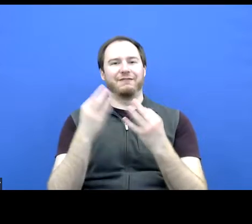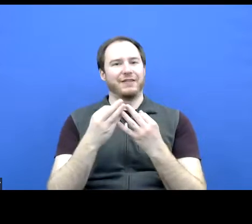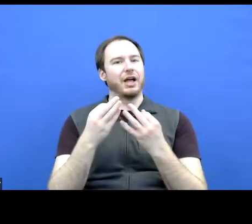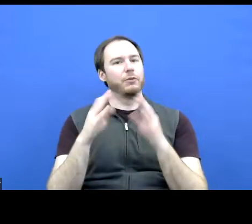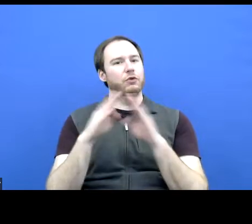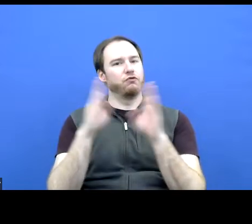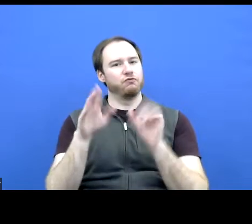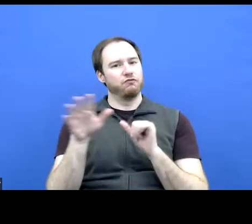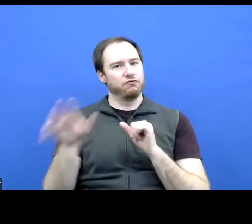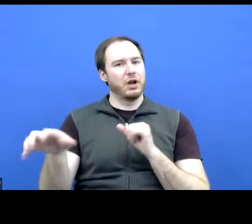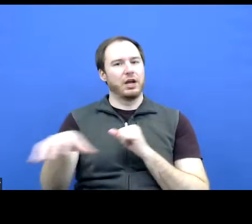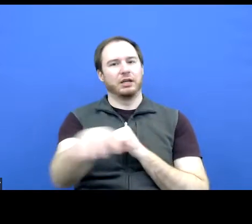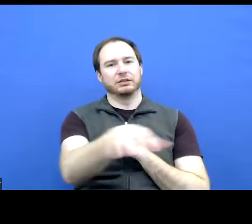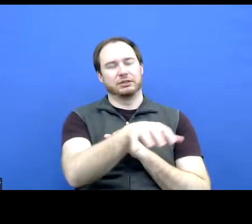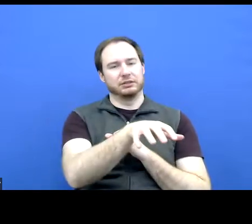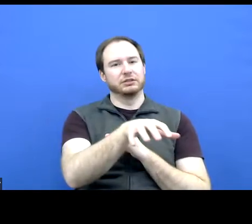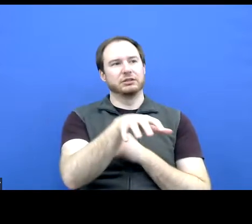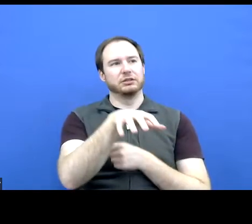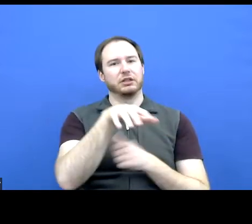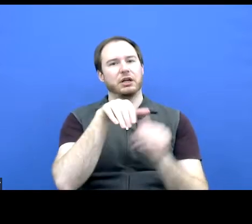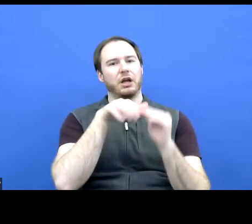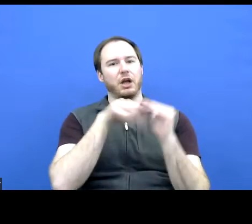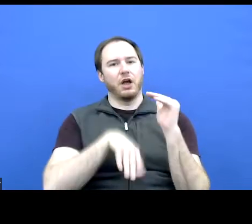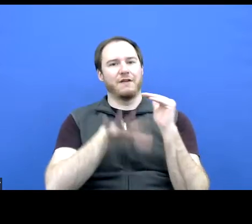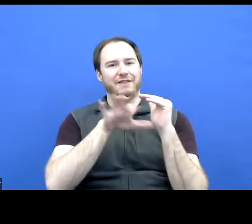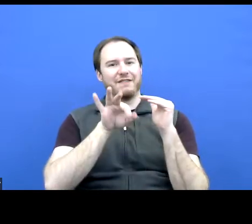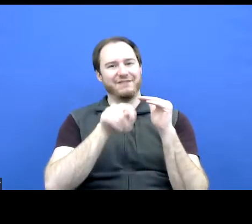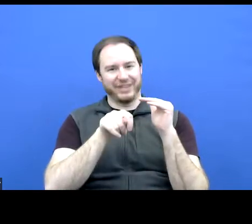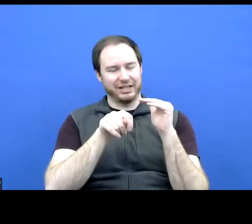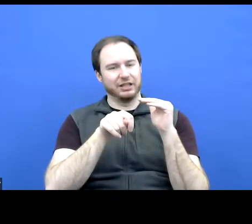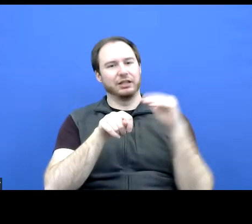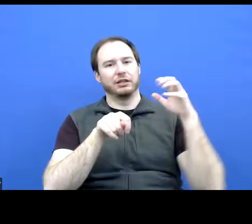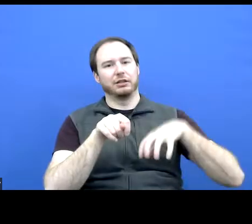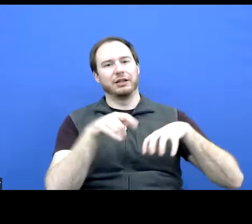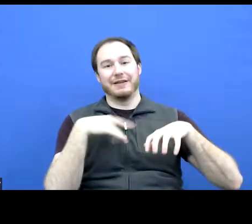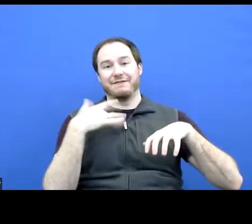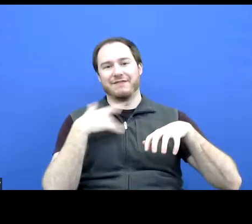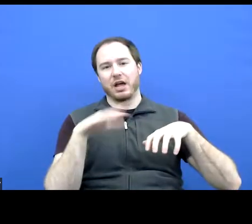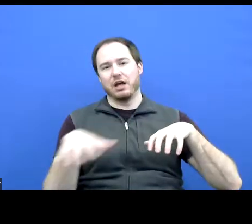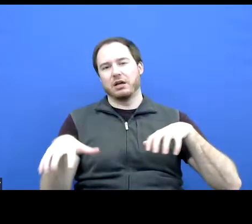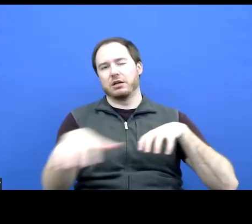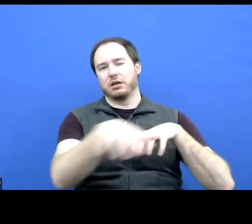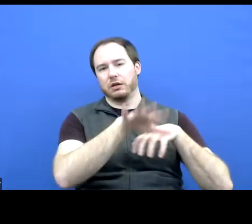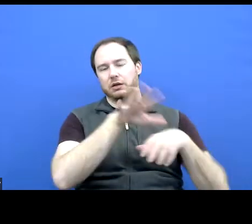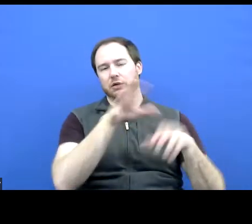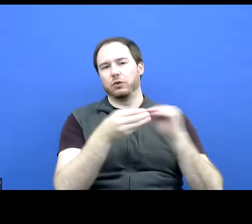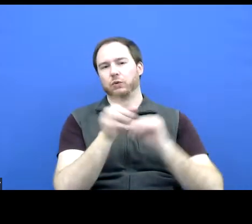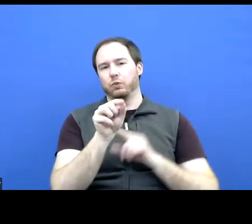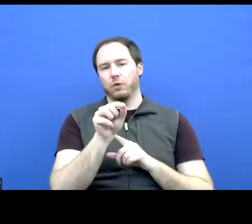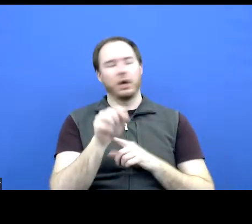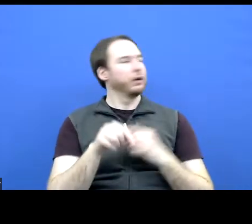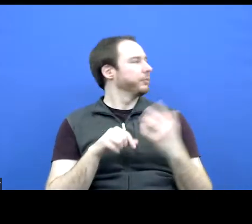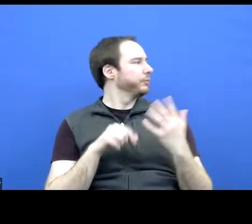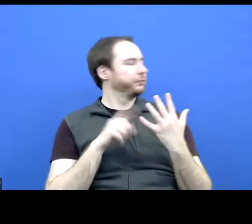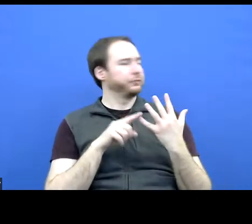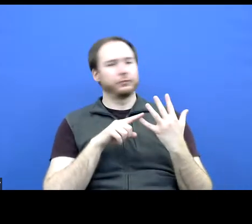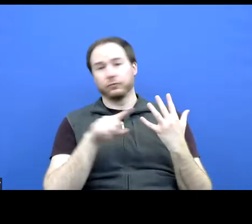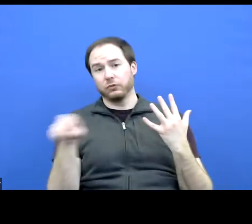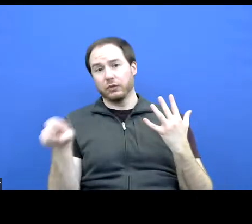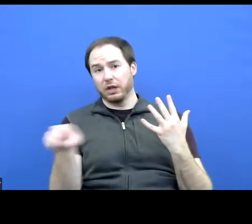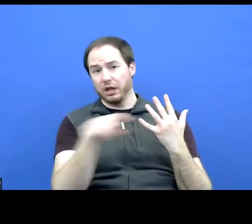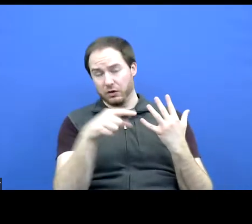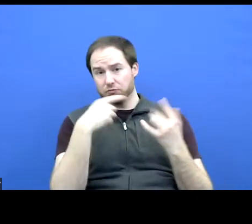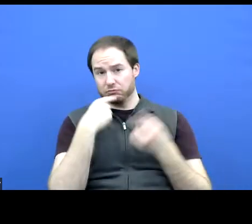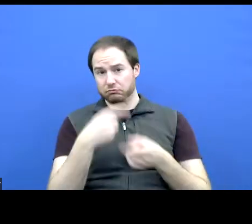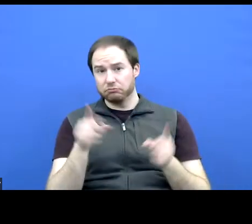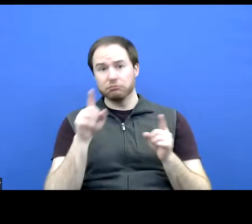residents within 500 feet of that exterior event space. So When you chatted with the people, did you